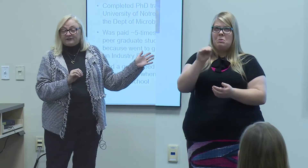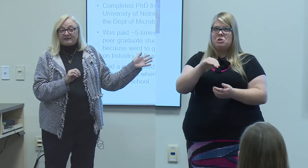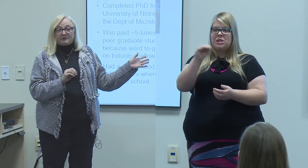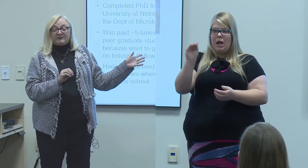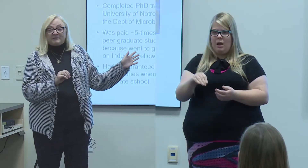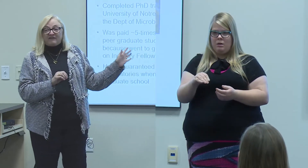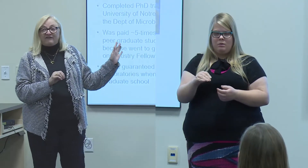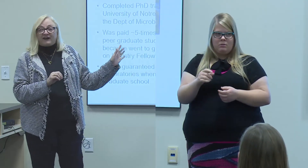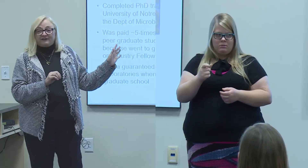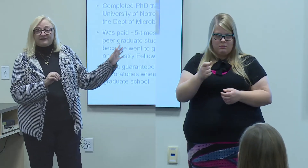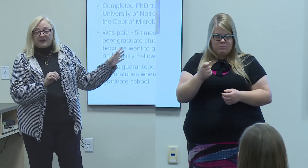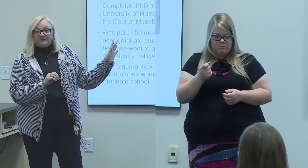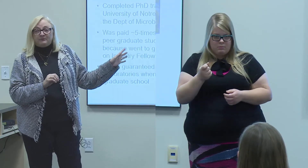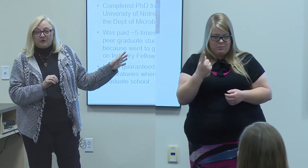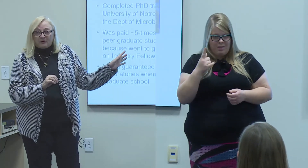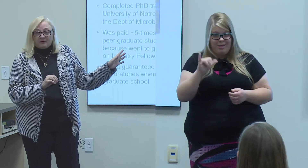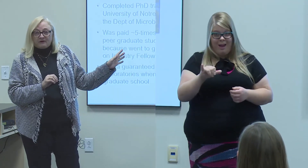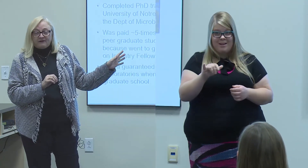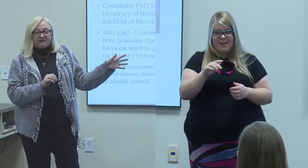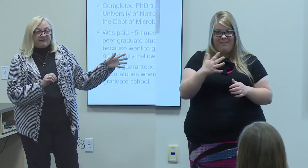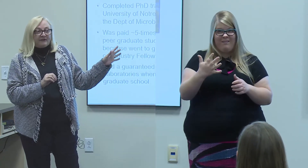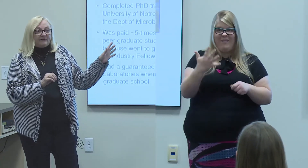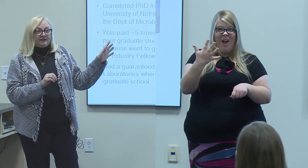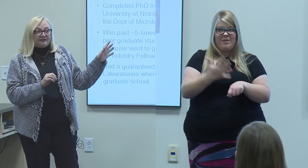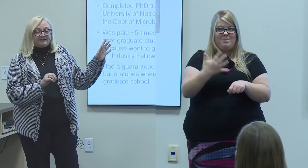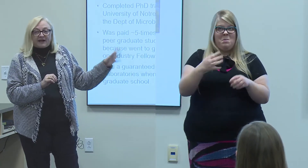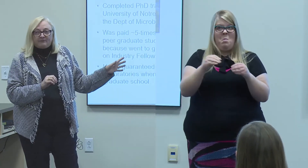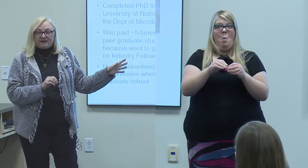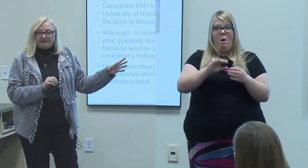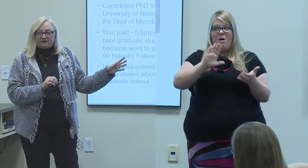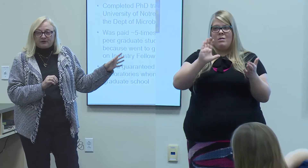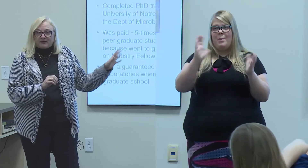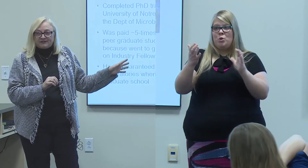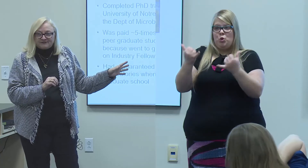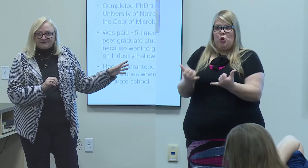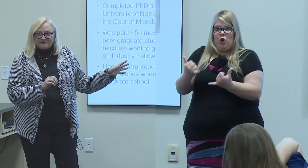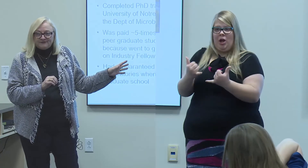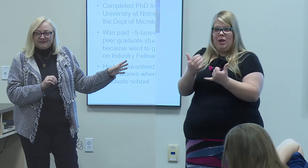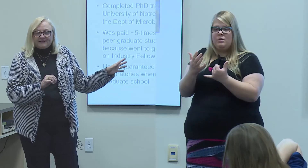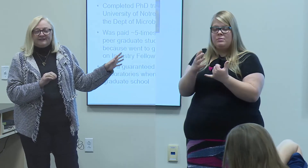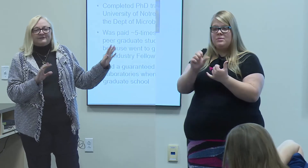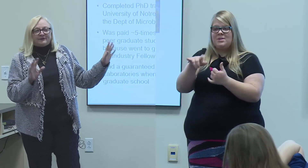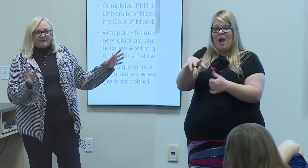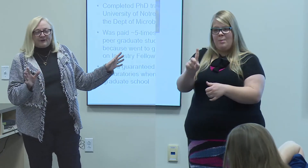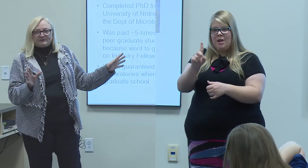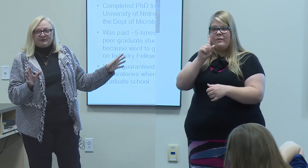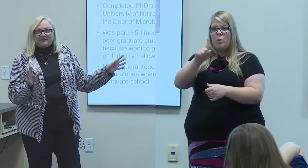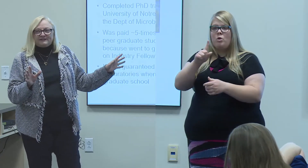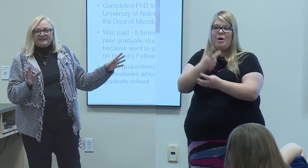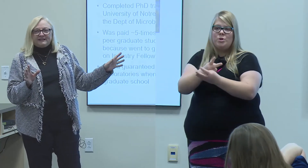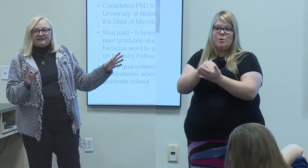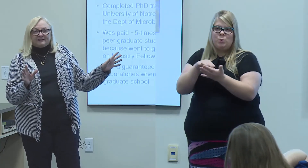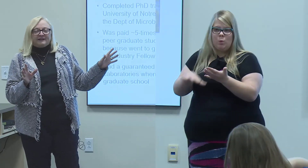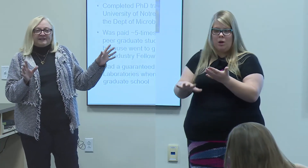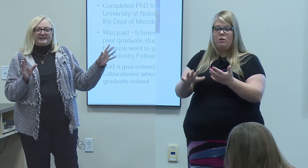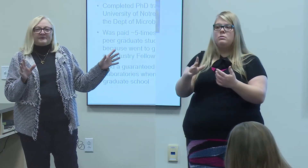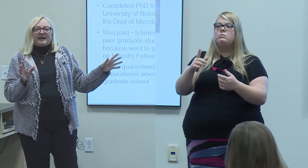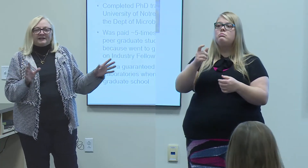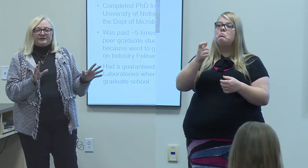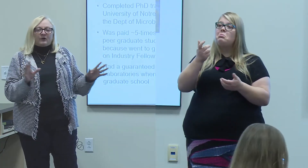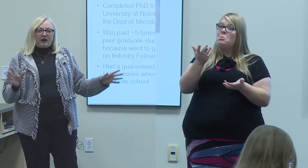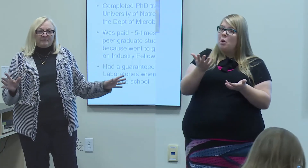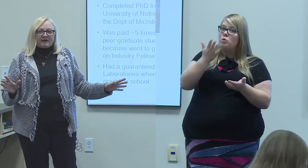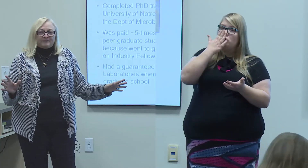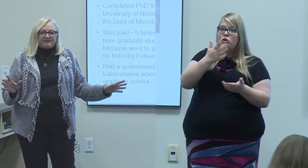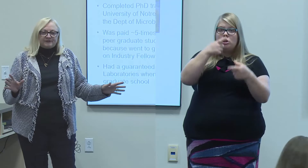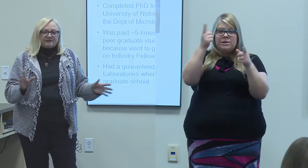back then turned out to be about 5 times more than the stipend for a graduate student. So, you know, it was a pretty good deal, except I